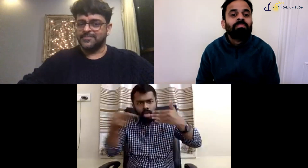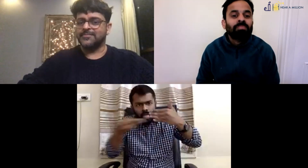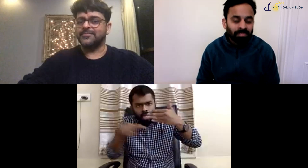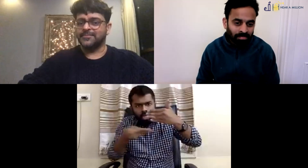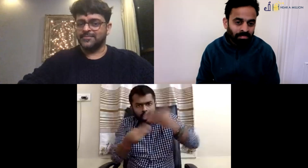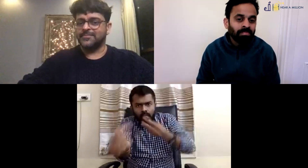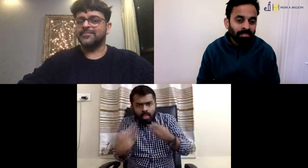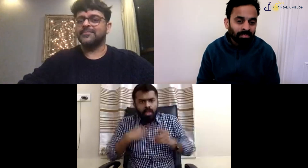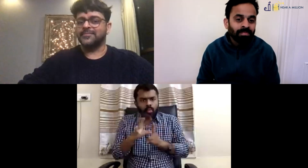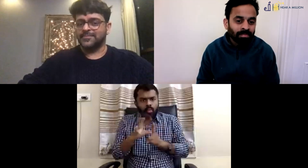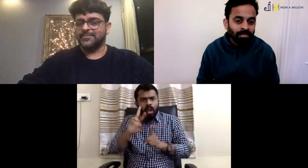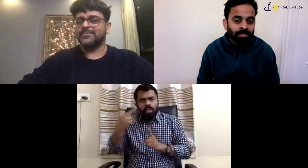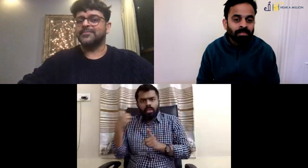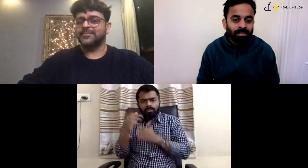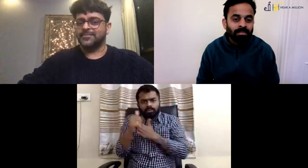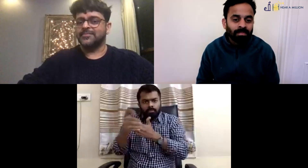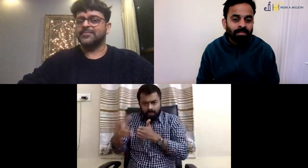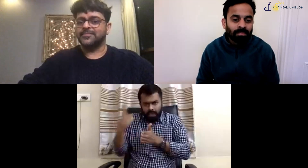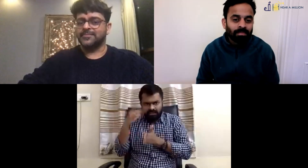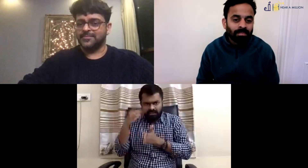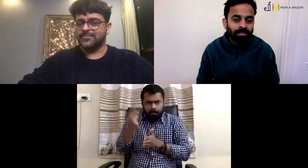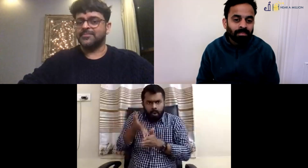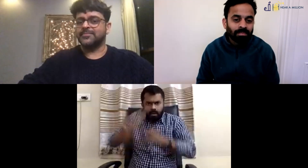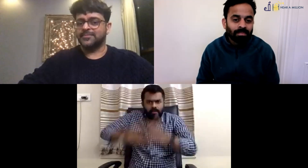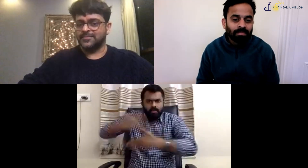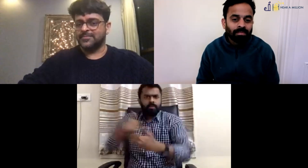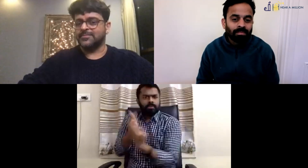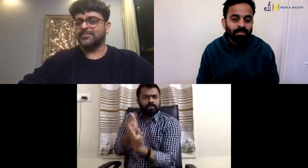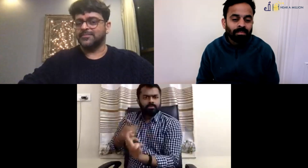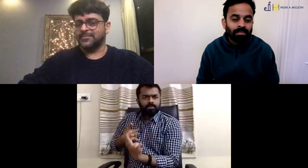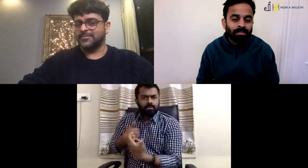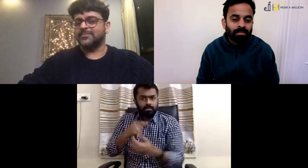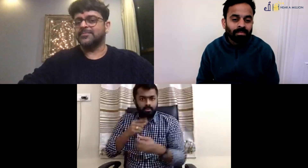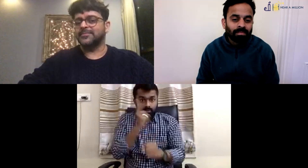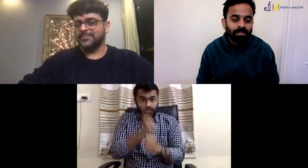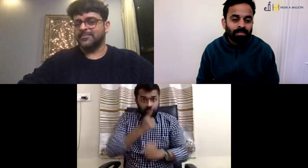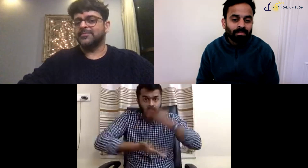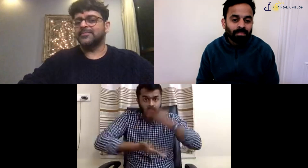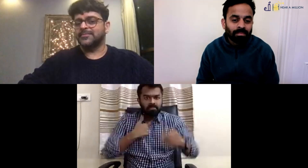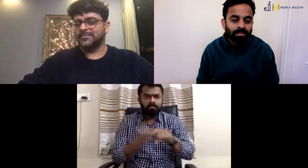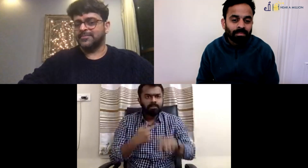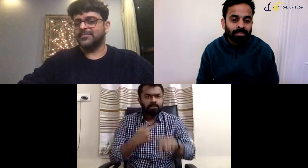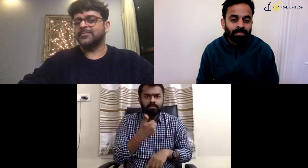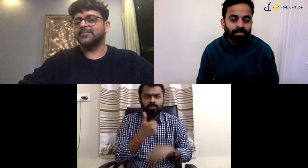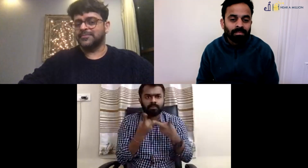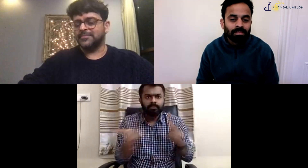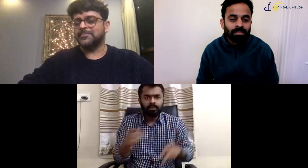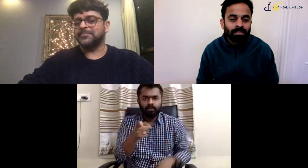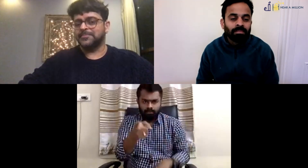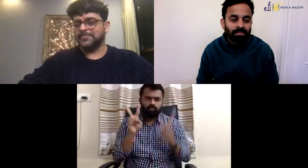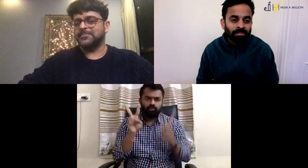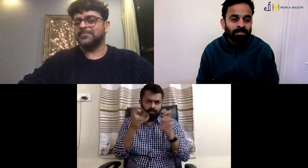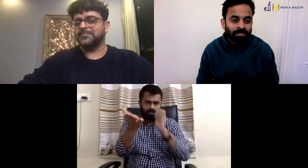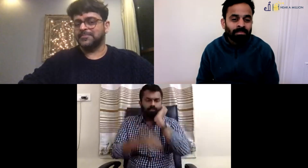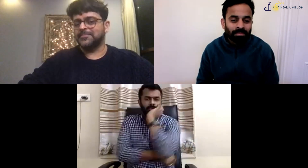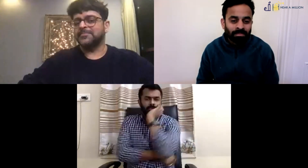doing that. I'm doing something else. Which Sujit taught me the important things which fit for my need.